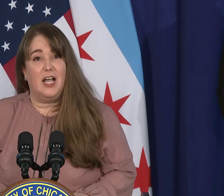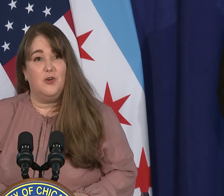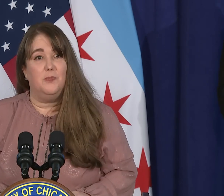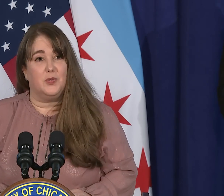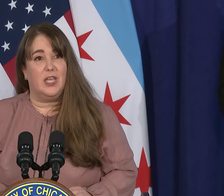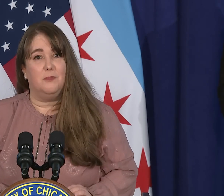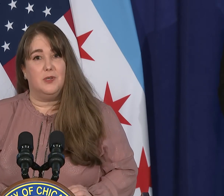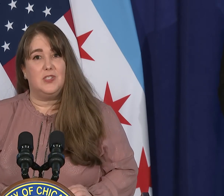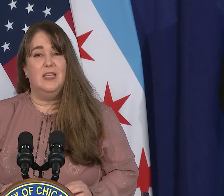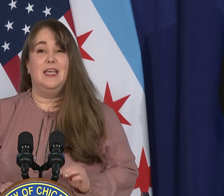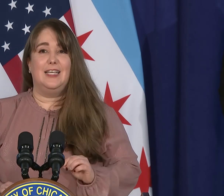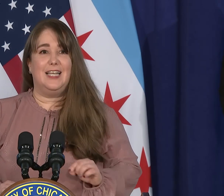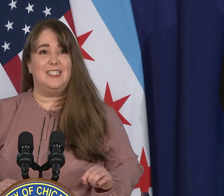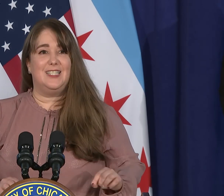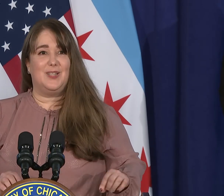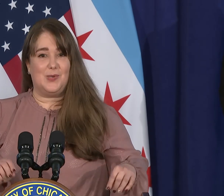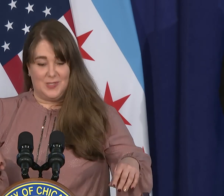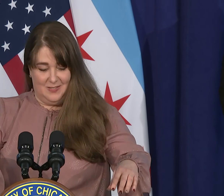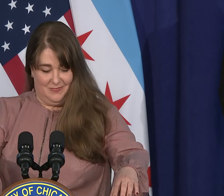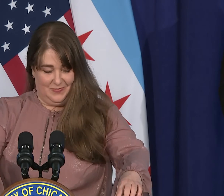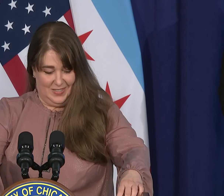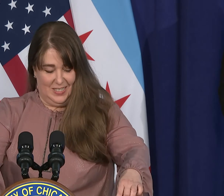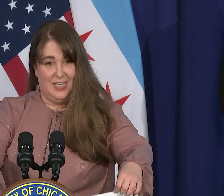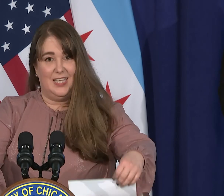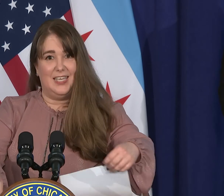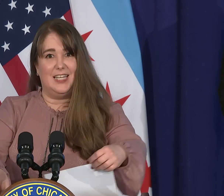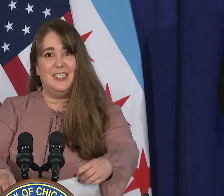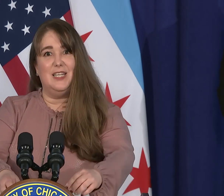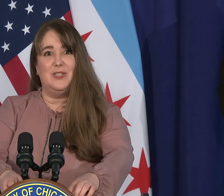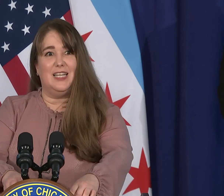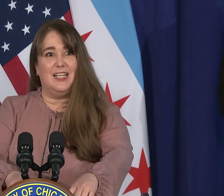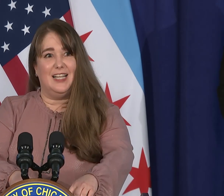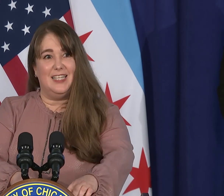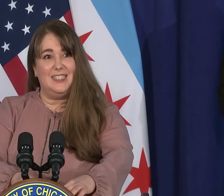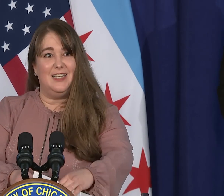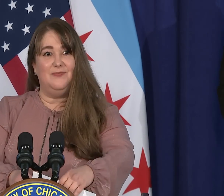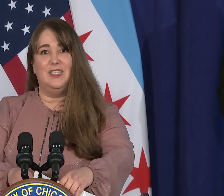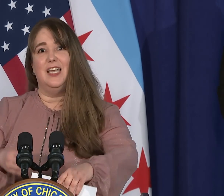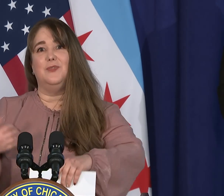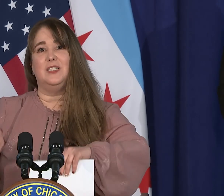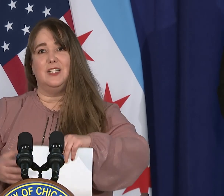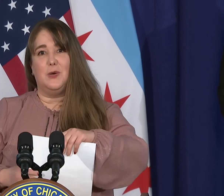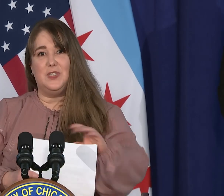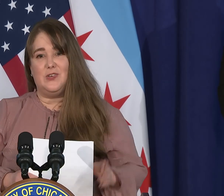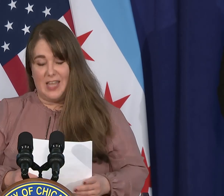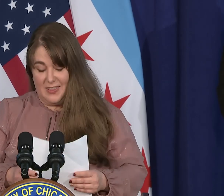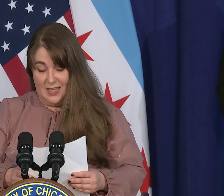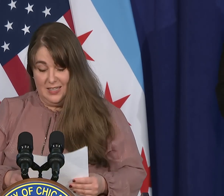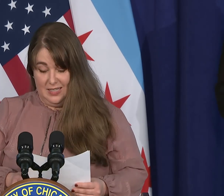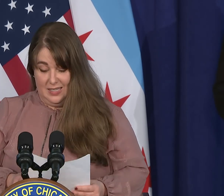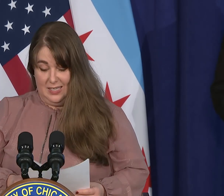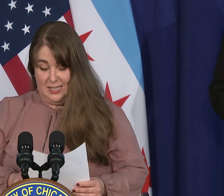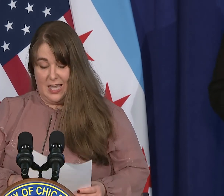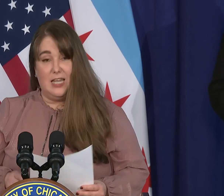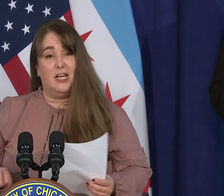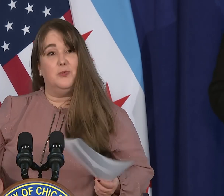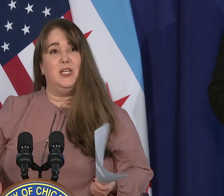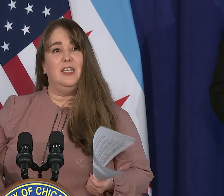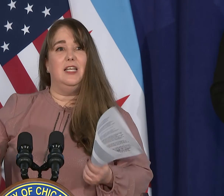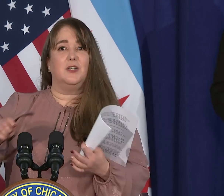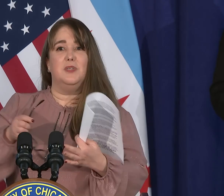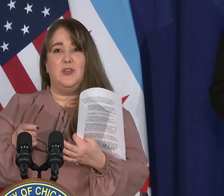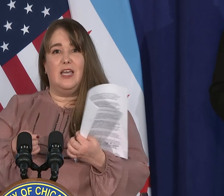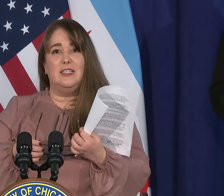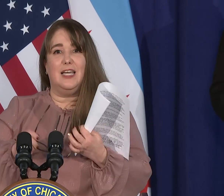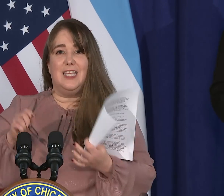de Chicago Protect Plus. Gracias a todos. Y gracias a nuestra alcaldesa y a nuestra comisionada Dr